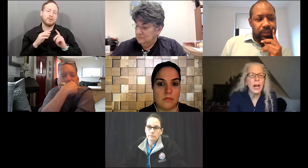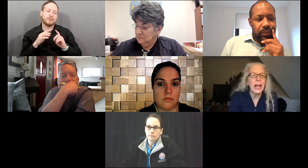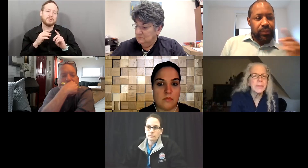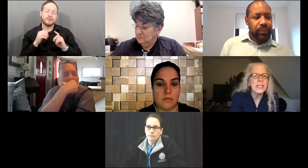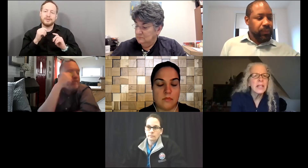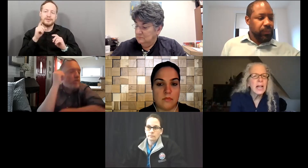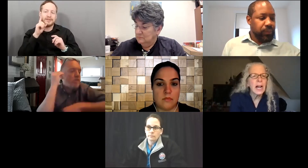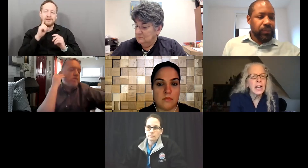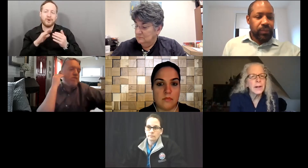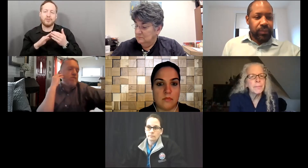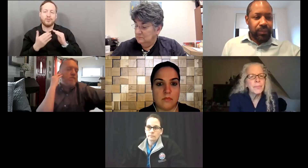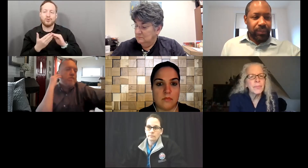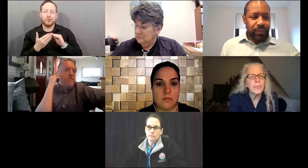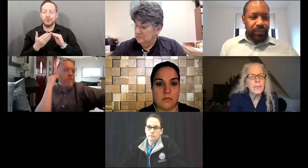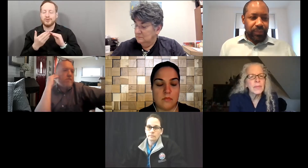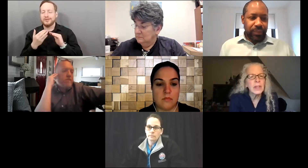Commission perhaps.